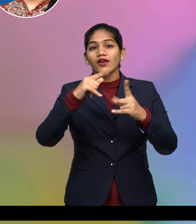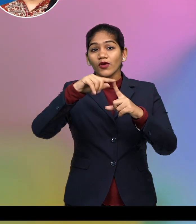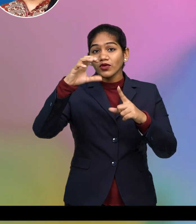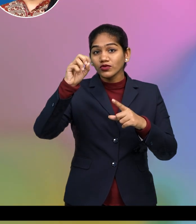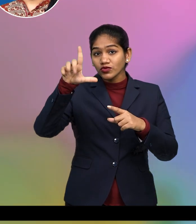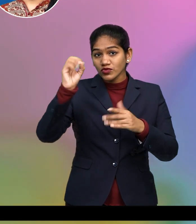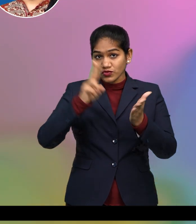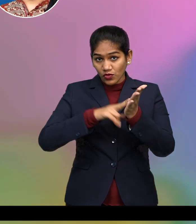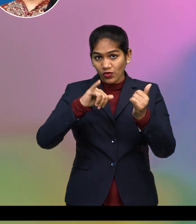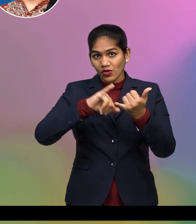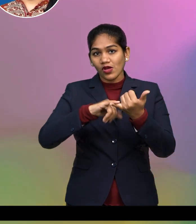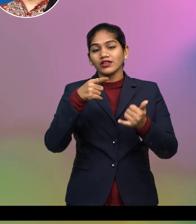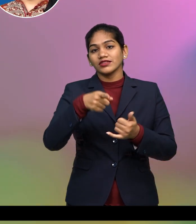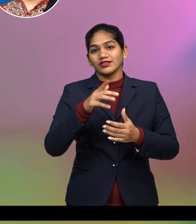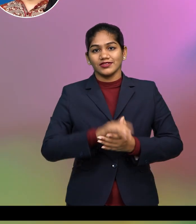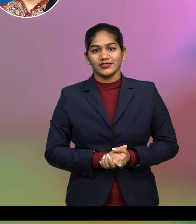stolons,